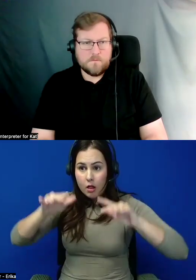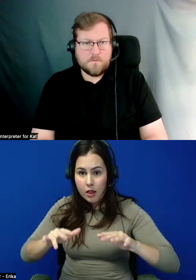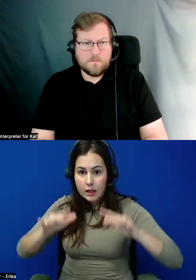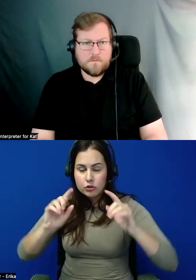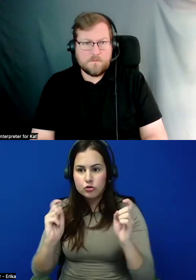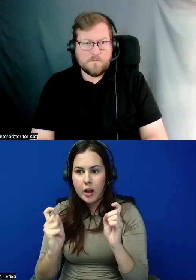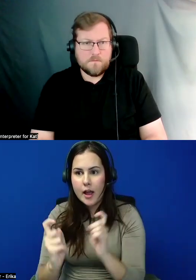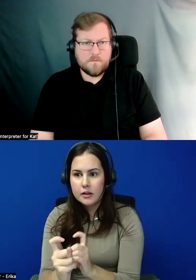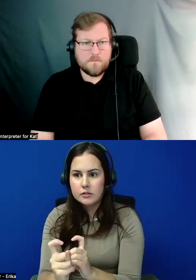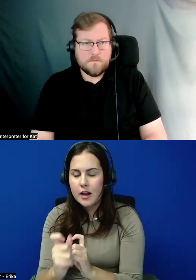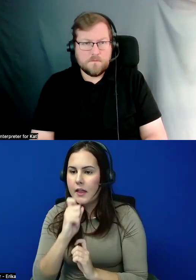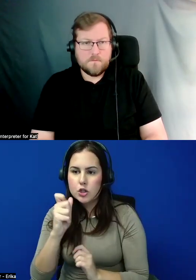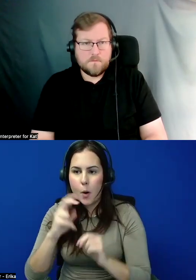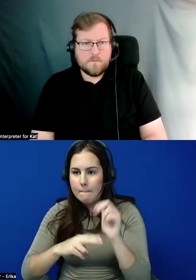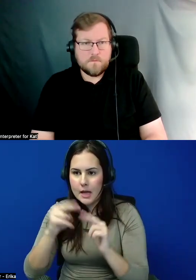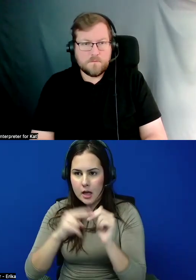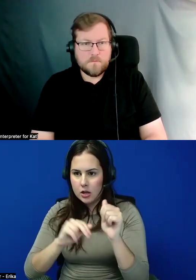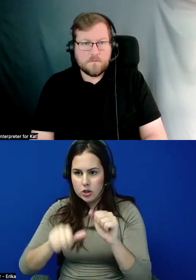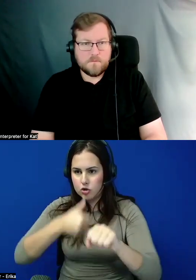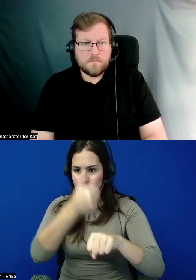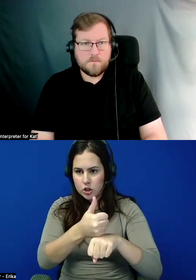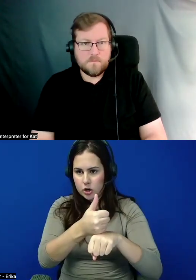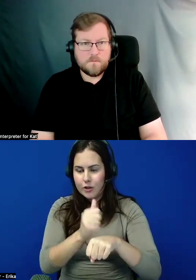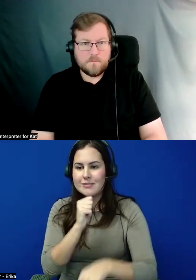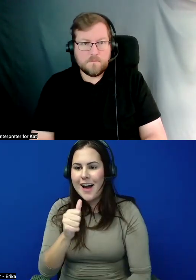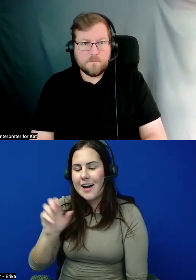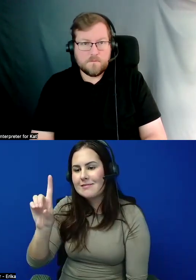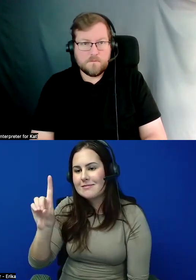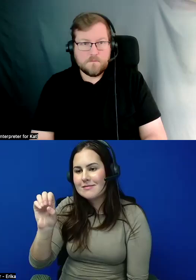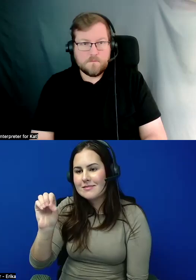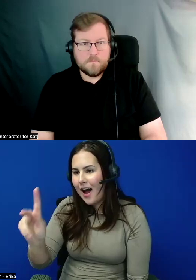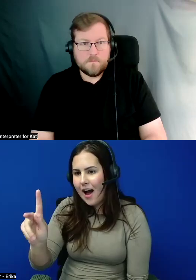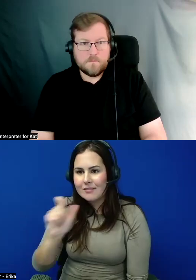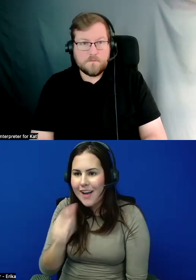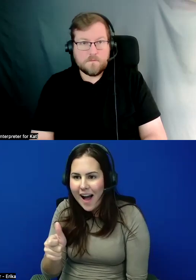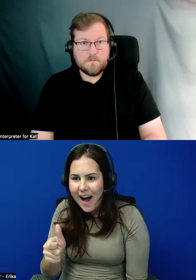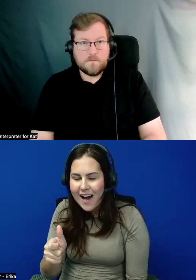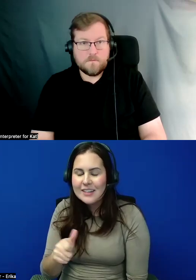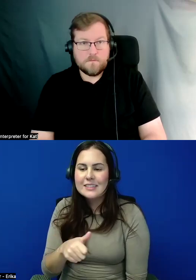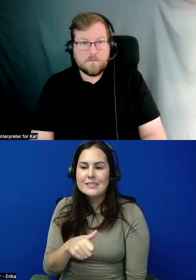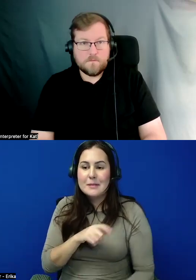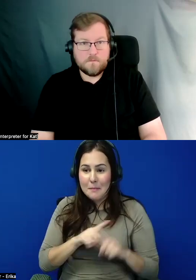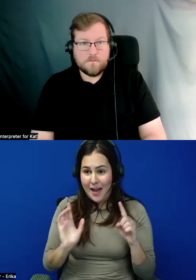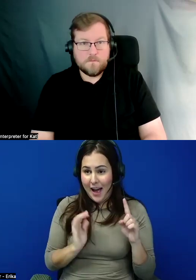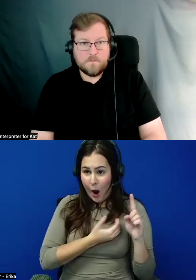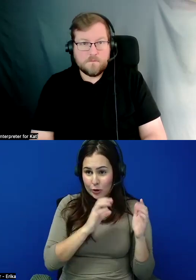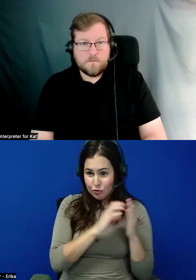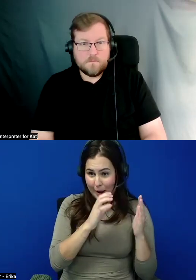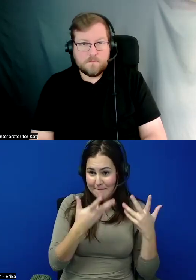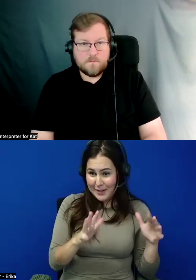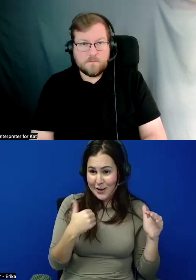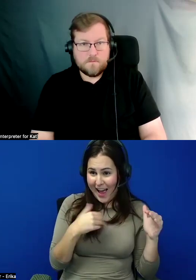permanent structures. Like there aren't docks. So there was a lot of docks in the script, and we had to talk to. Yeah. I called Juliana, the writer, and I was like,